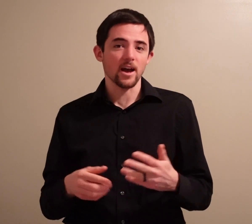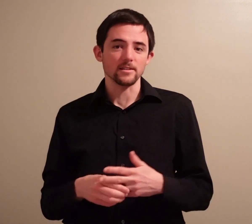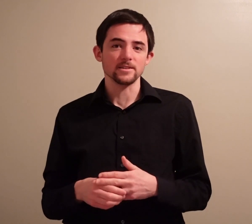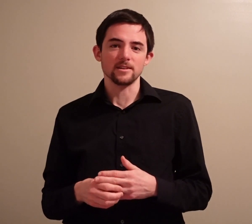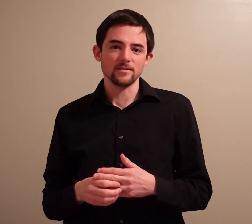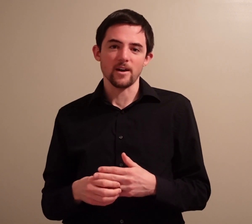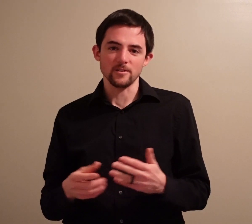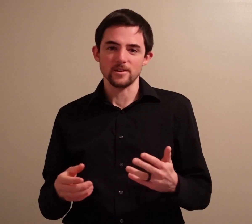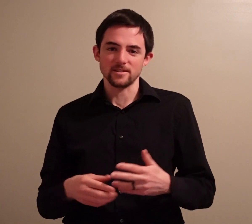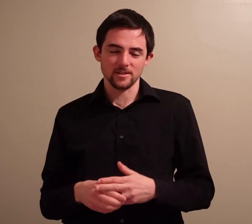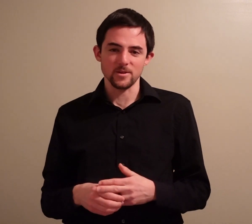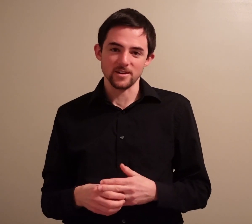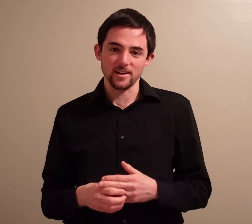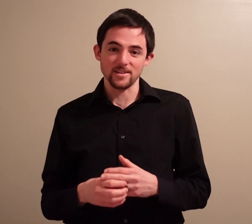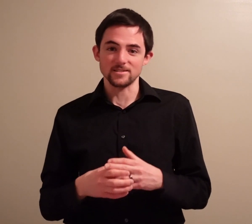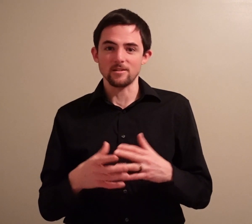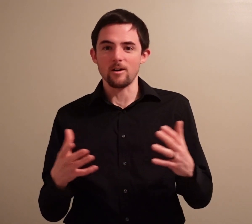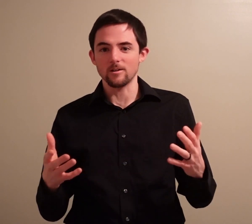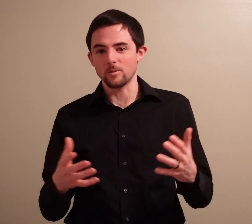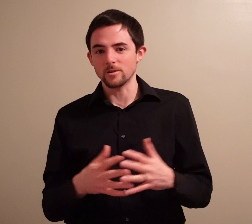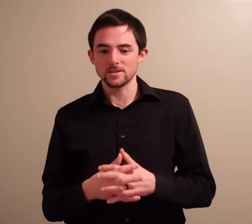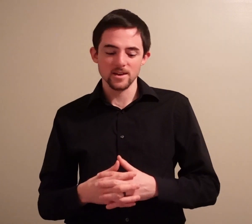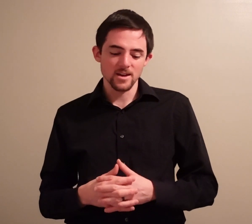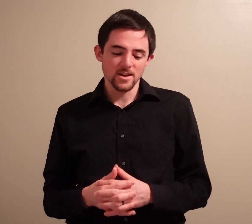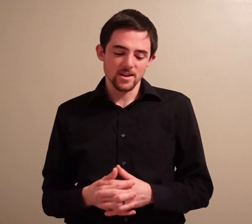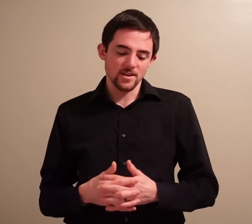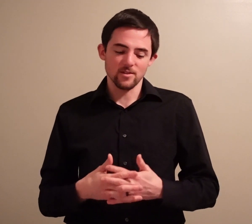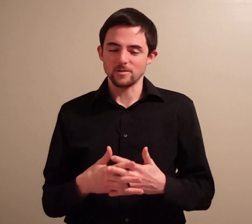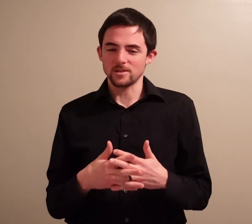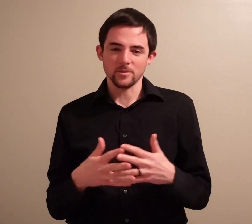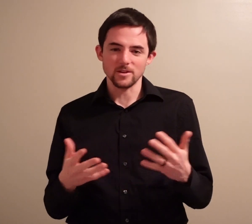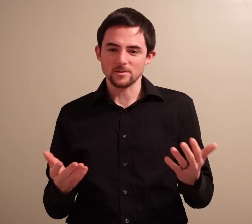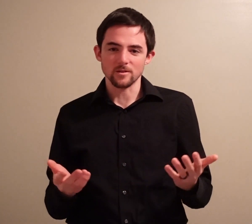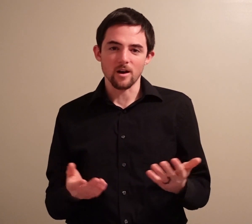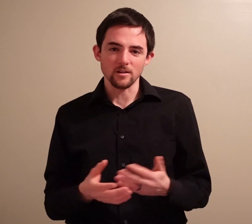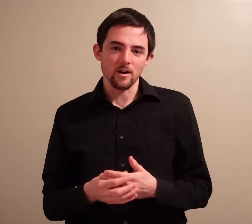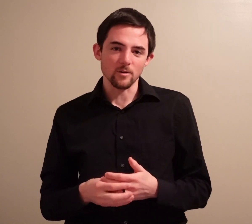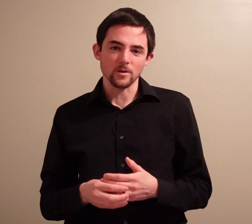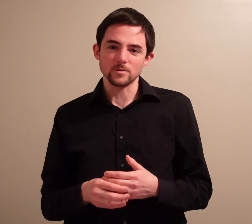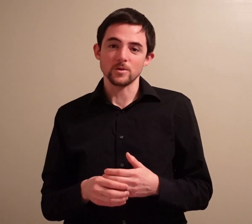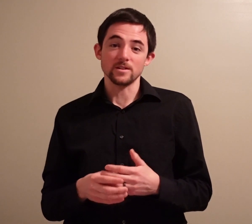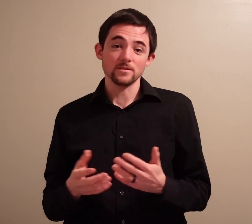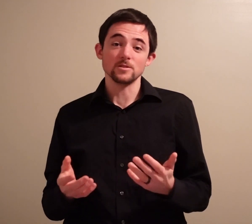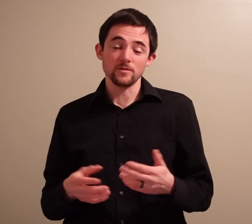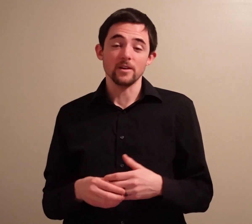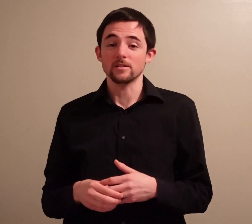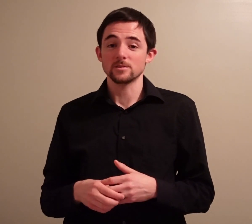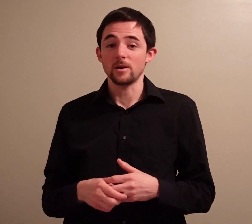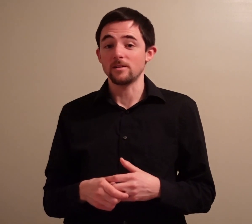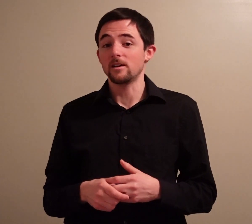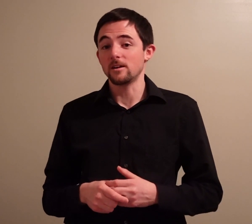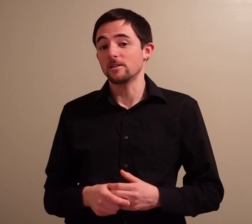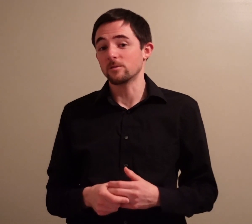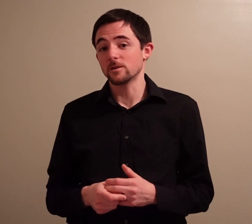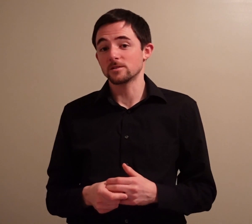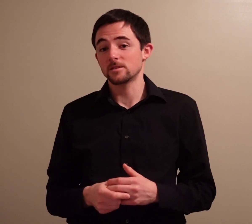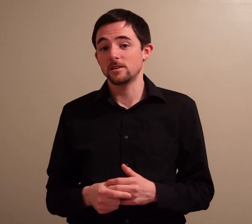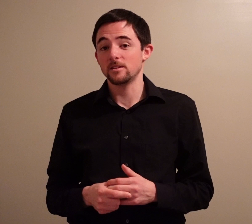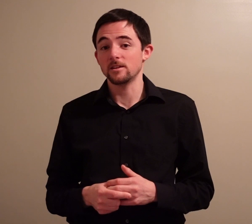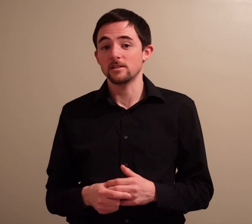practicality of how you can communicate these long words. Even though some of these are not long words, we do fingerspell a lot of words in the